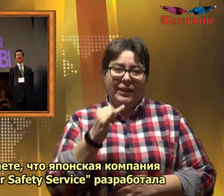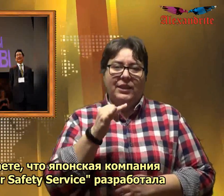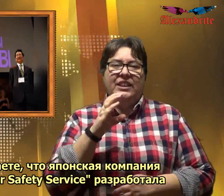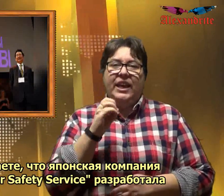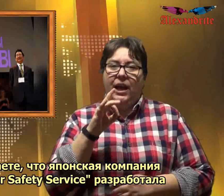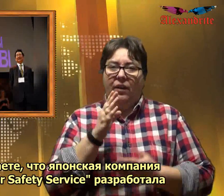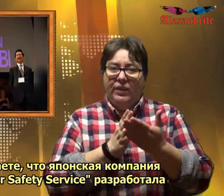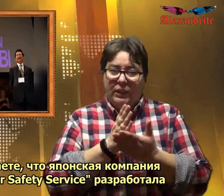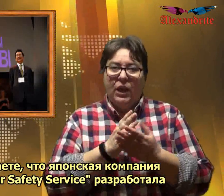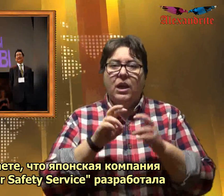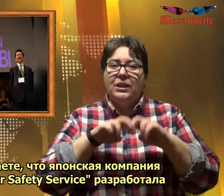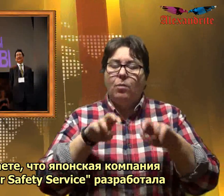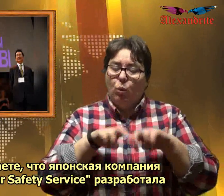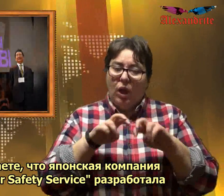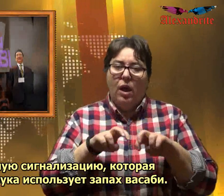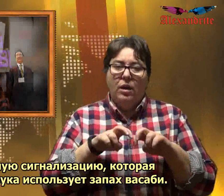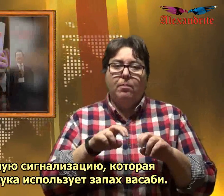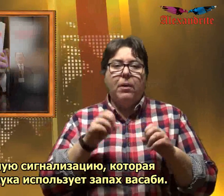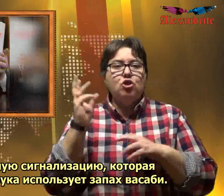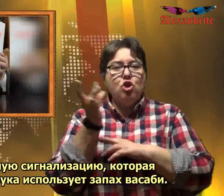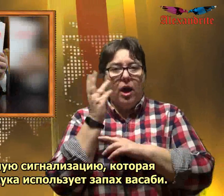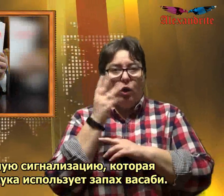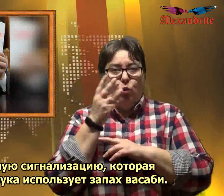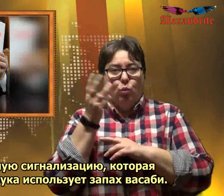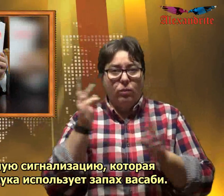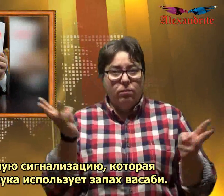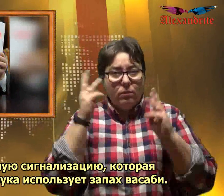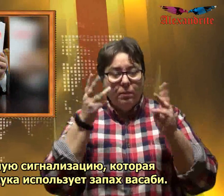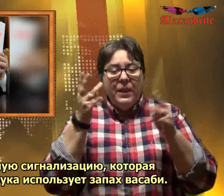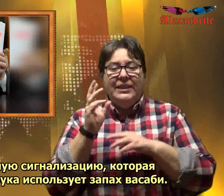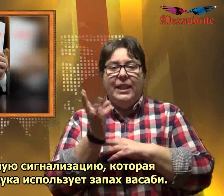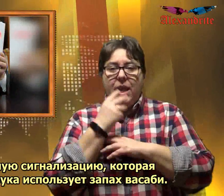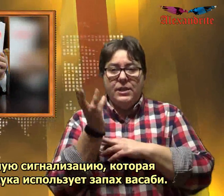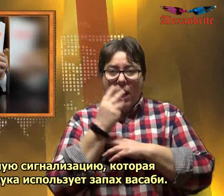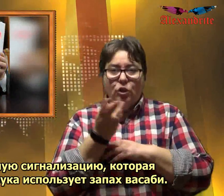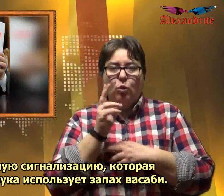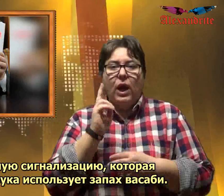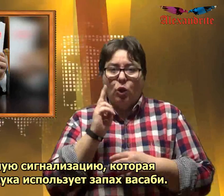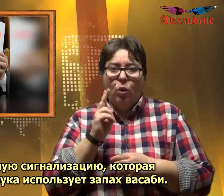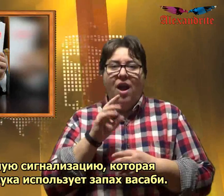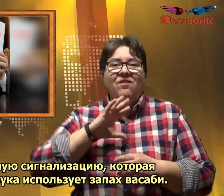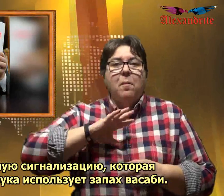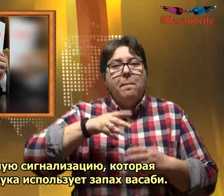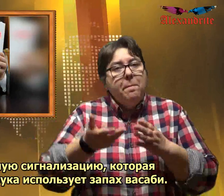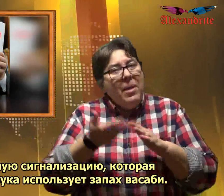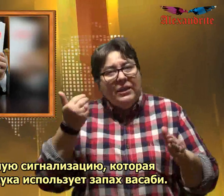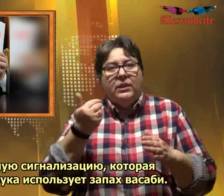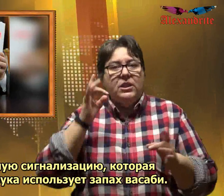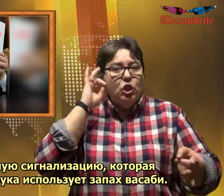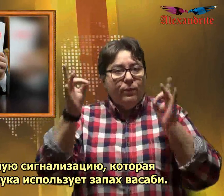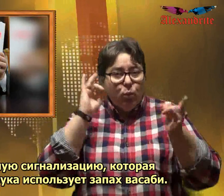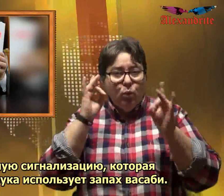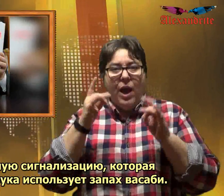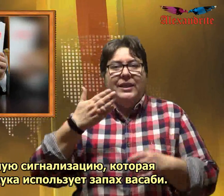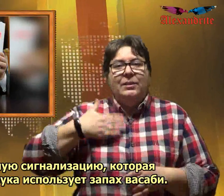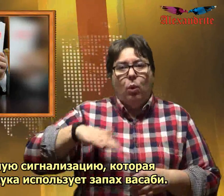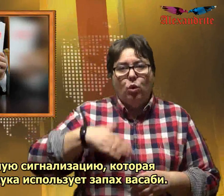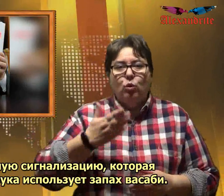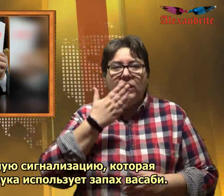i remember busting cuts on priscilla nickels dimes dubs need a eight five ounces of killer man these niggas used to sleep